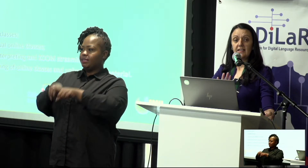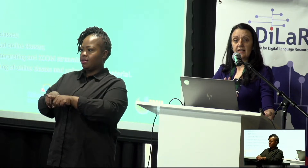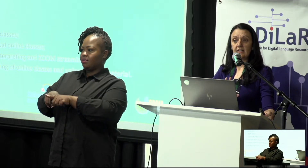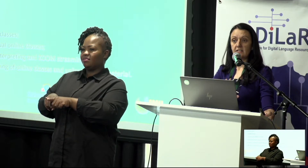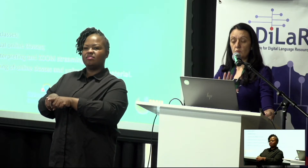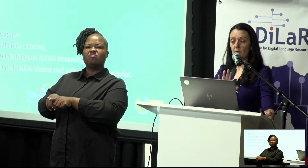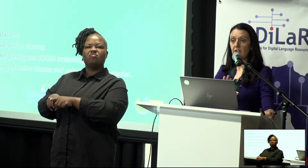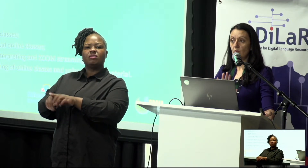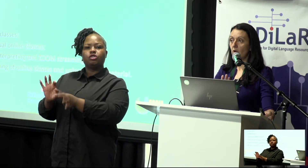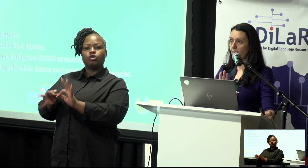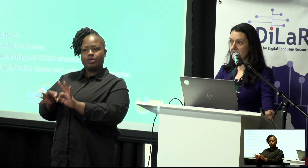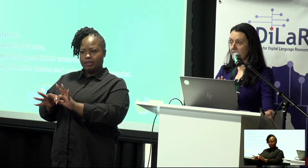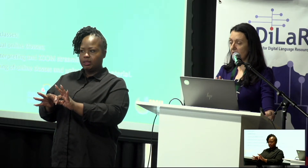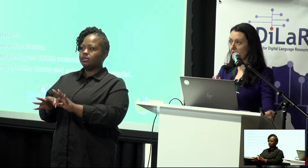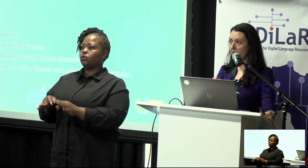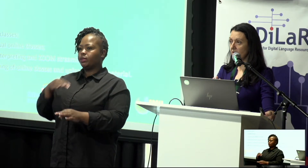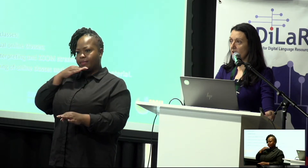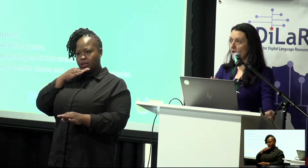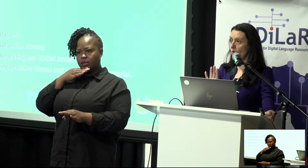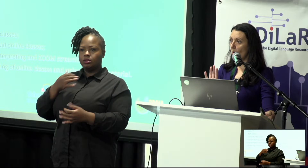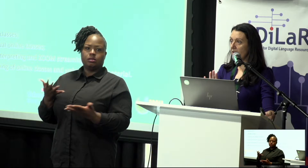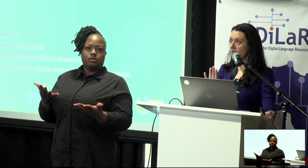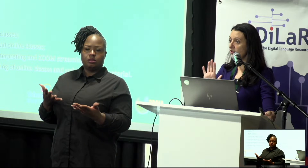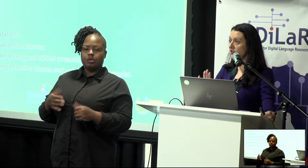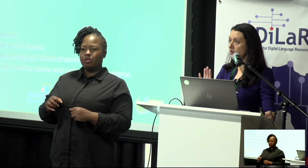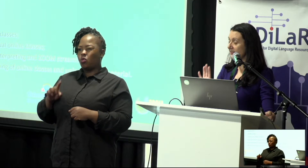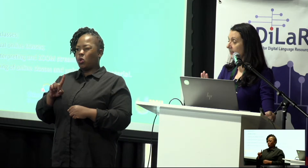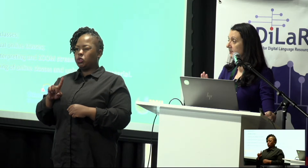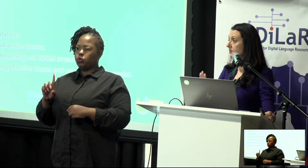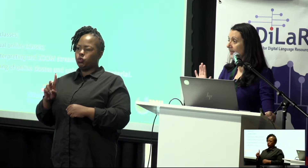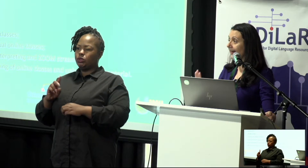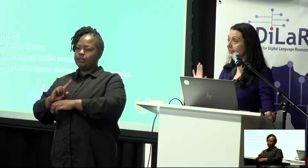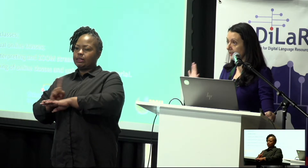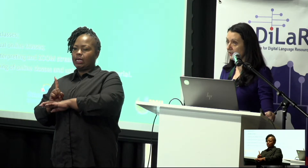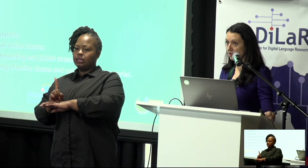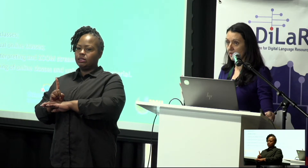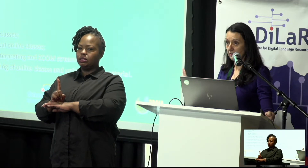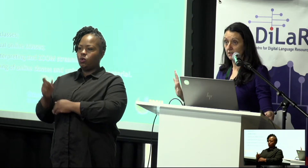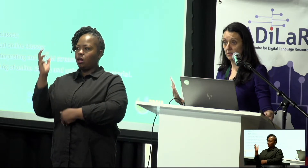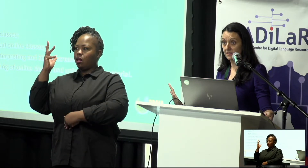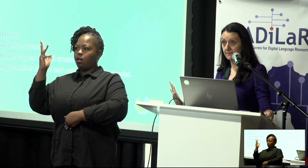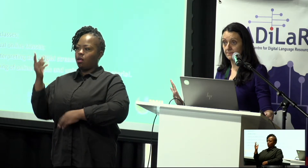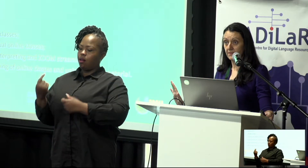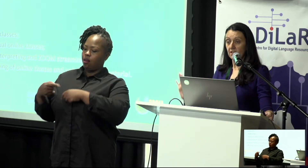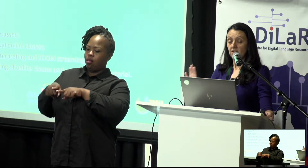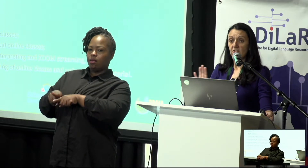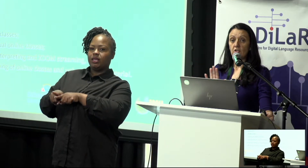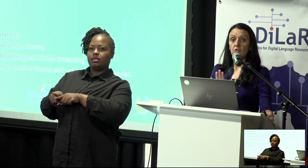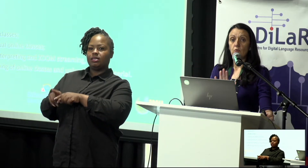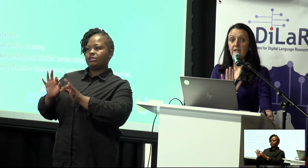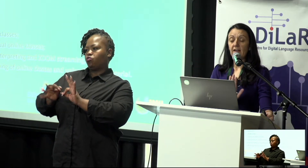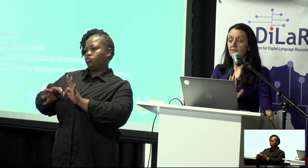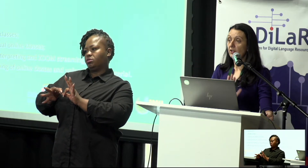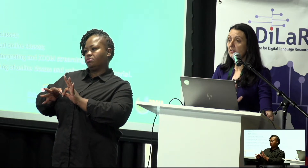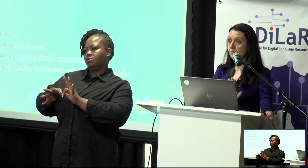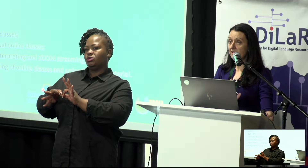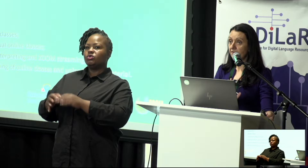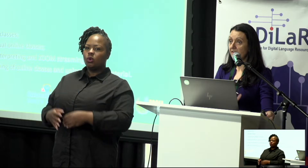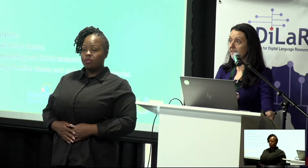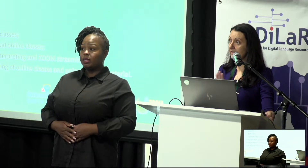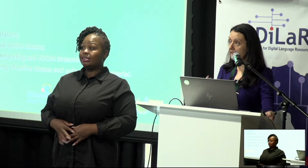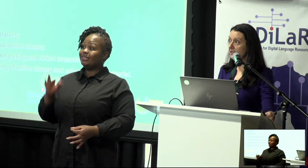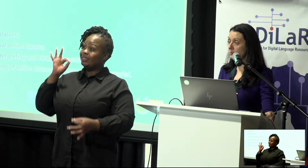interpreting is where you are basically allowed 1 to 2 seconds behind the lecturer in class. So we have a